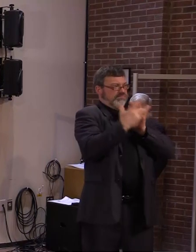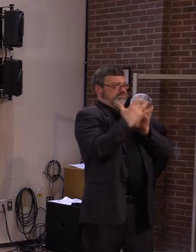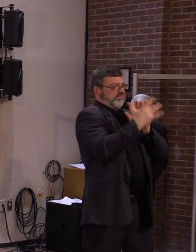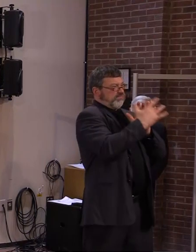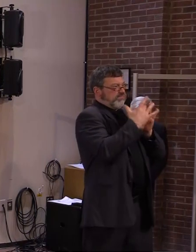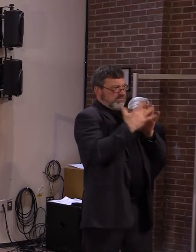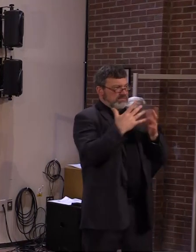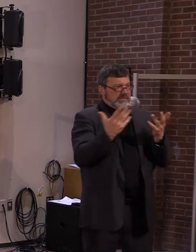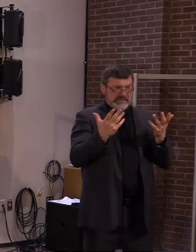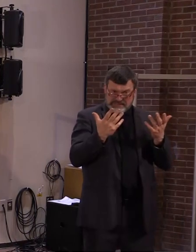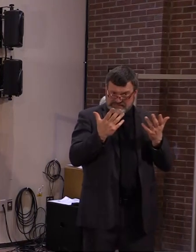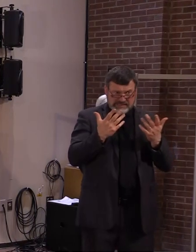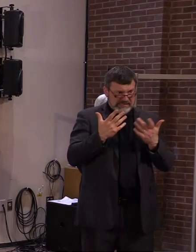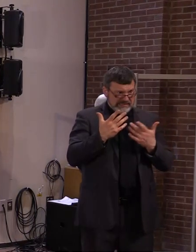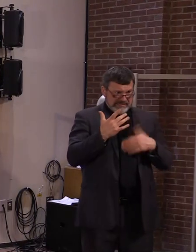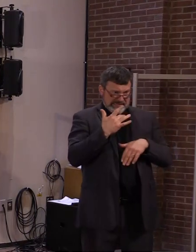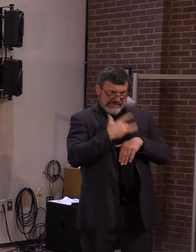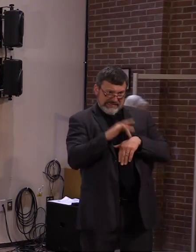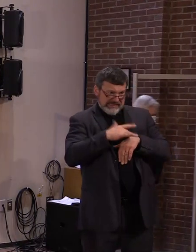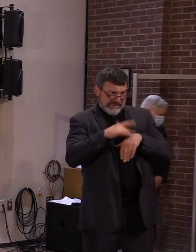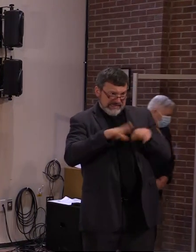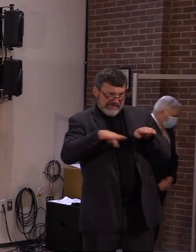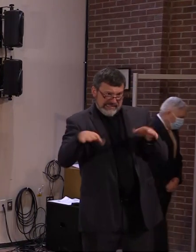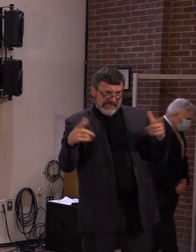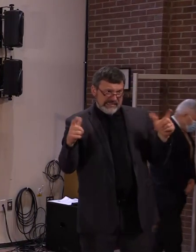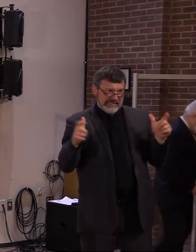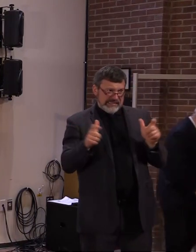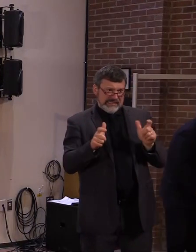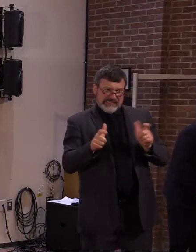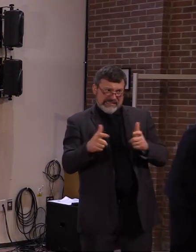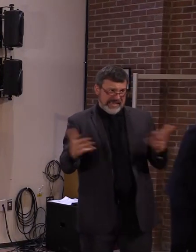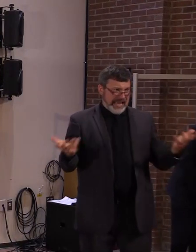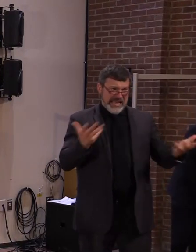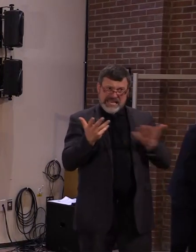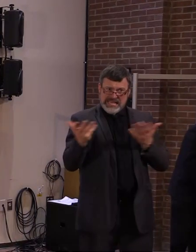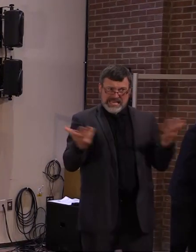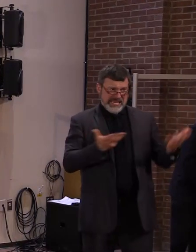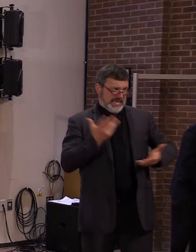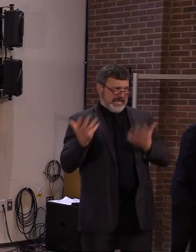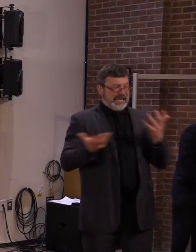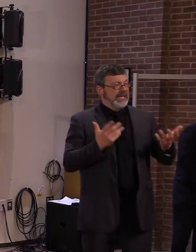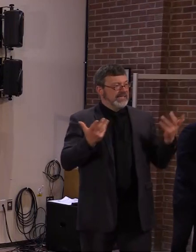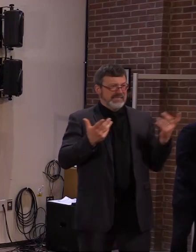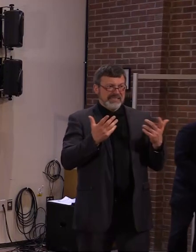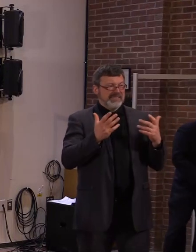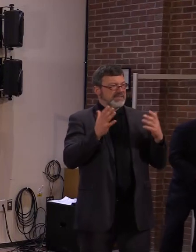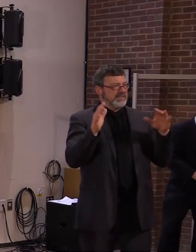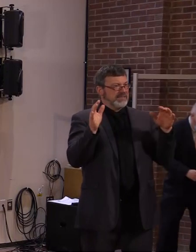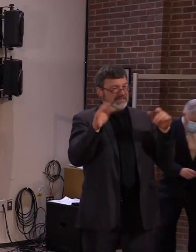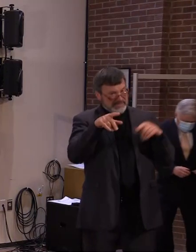increasing frequency that unvaccinated Vermonters with COVID are